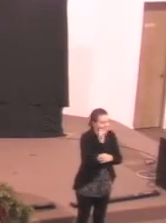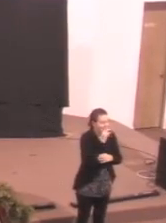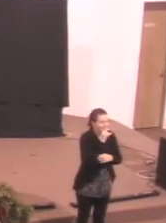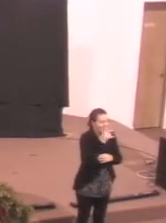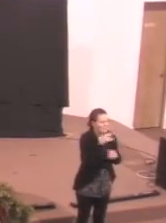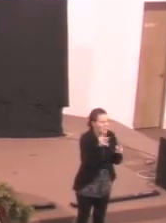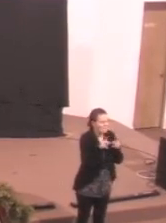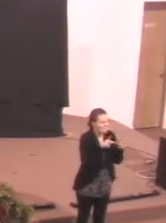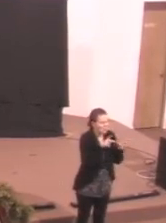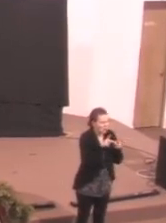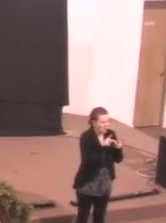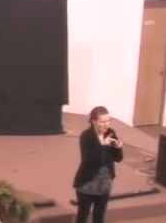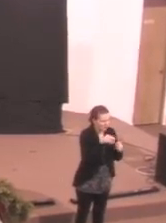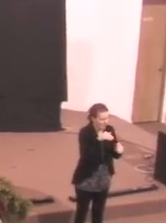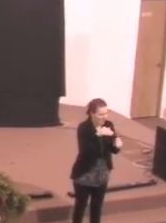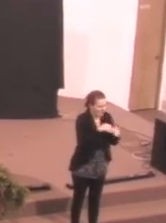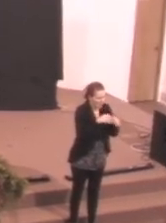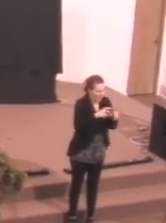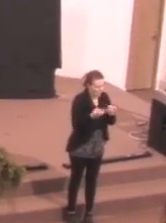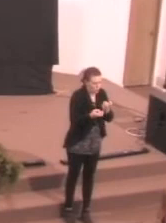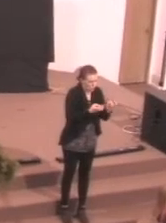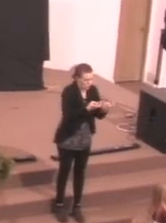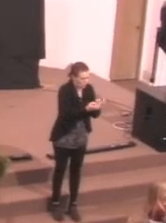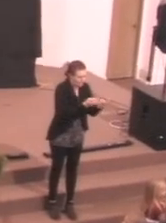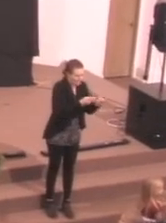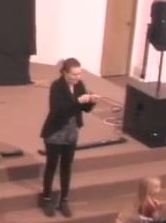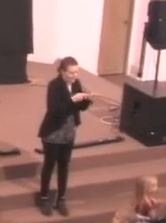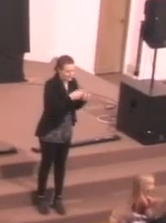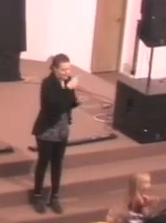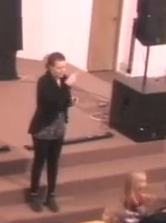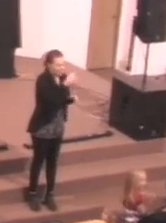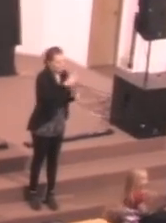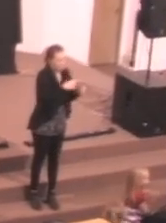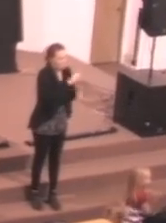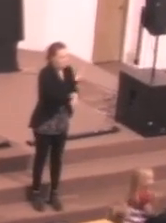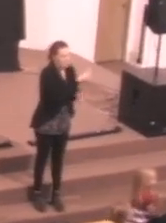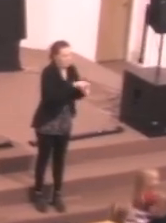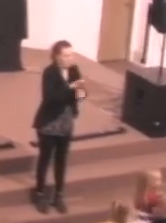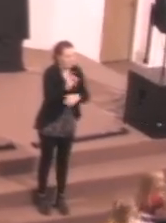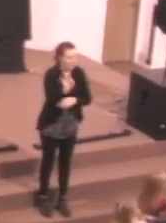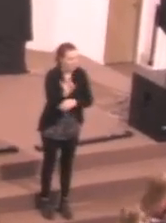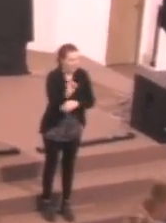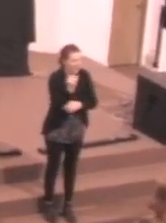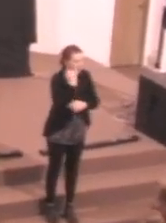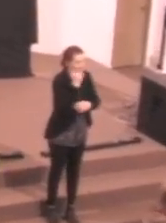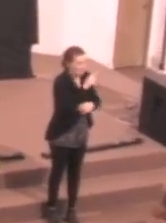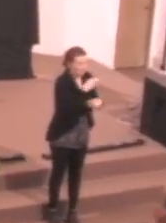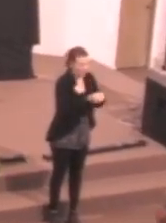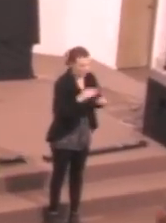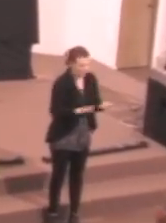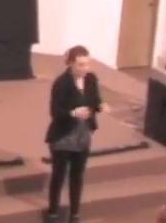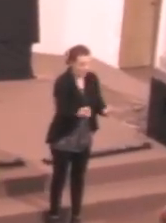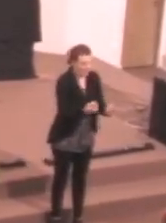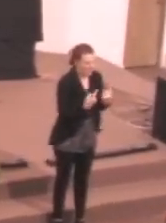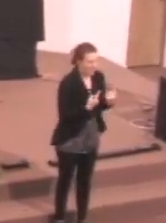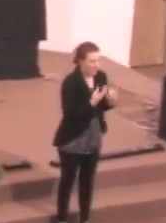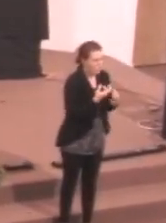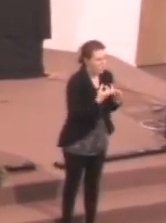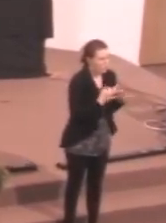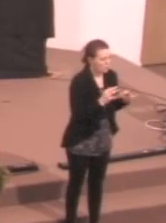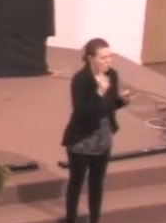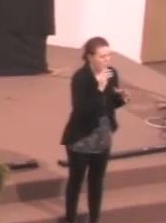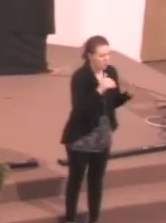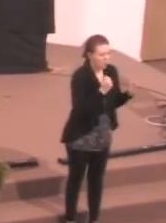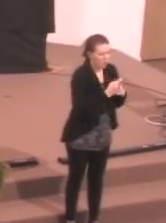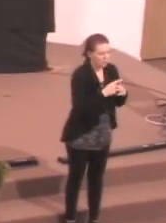Christmas party. It is at Wheels of Thunder at 5 to 9 tomorrow. So any of you with children, you may come. It is free for all of you to